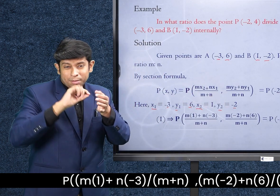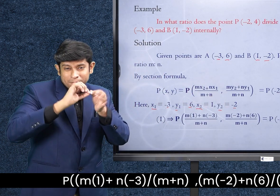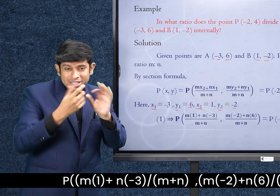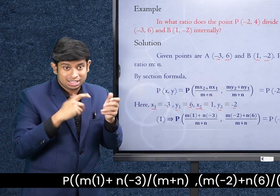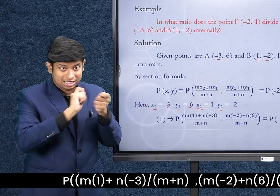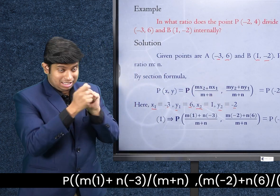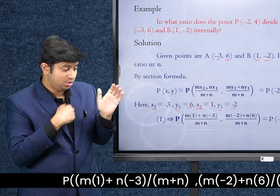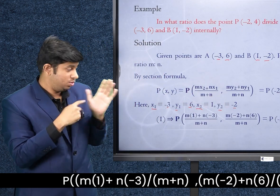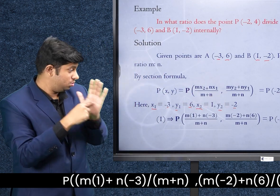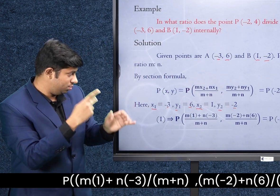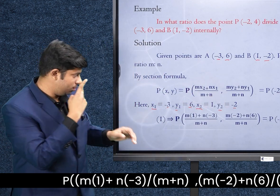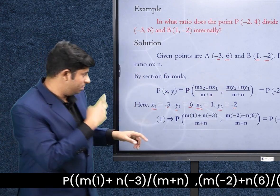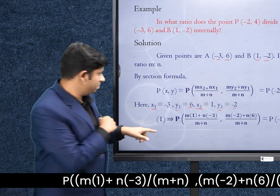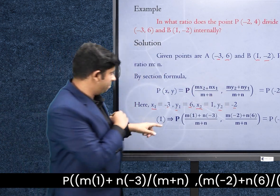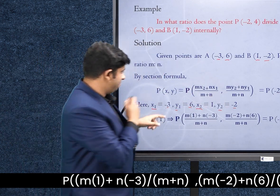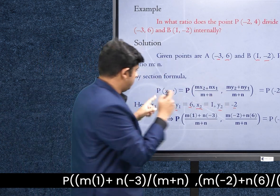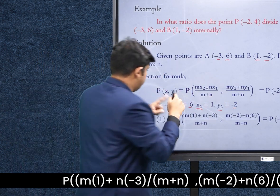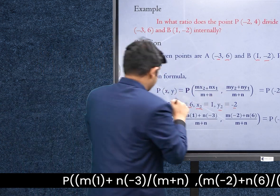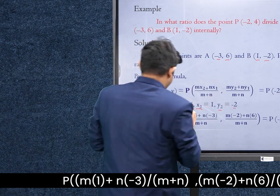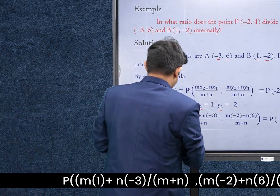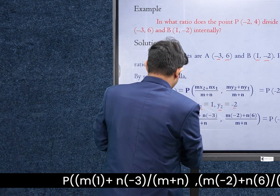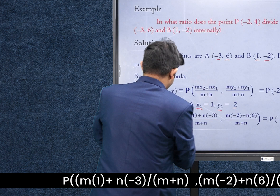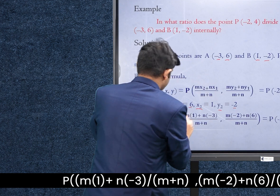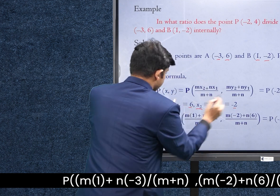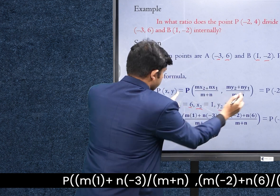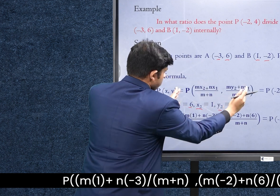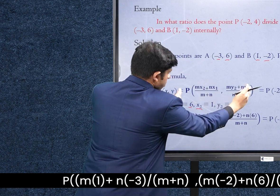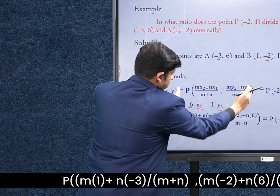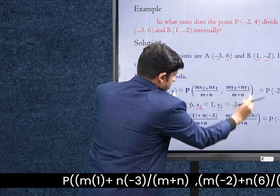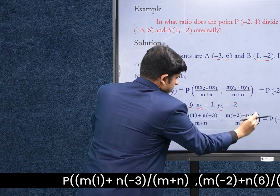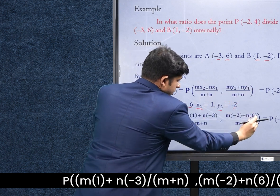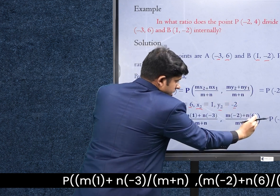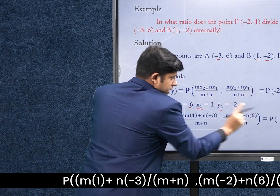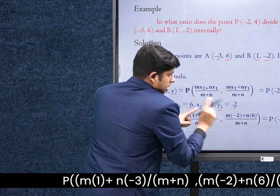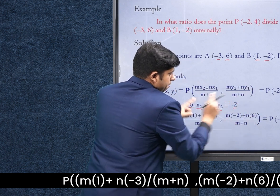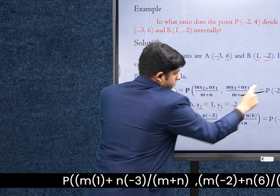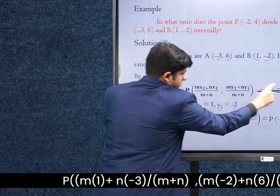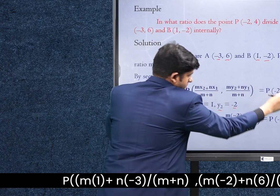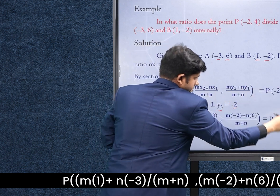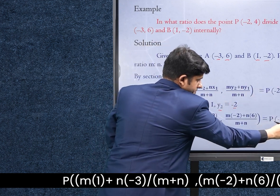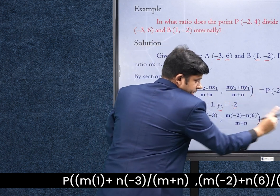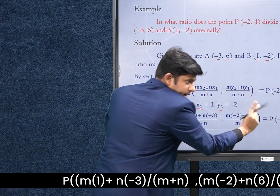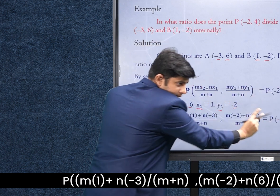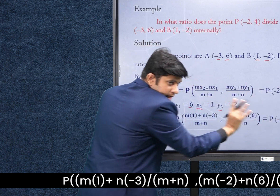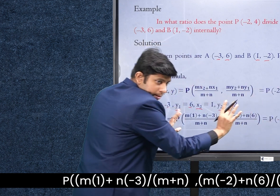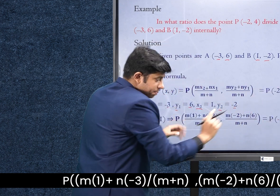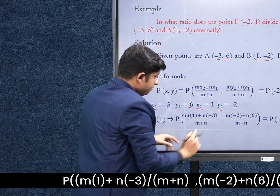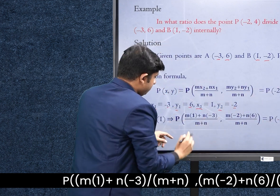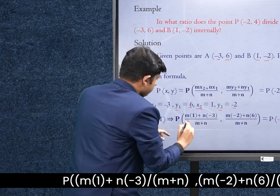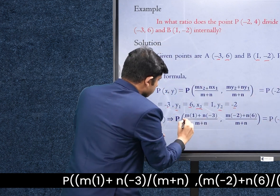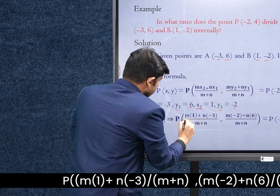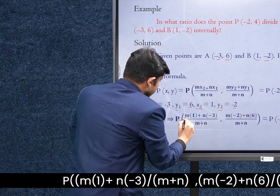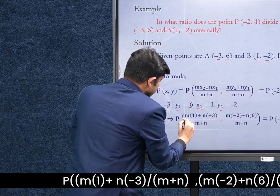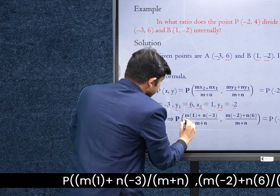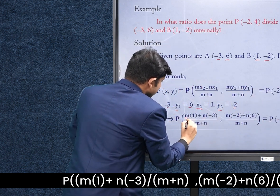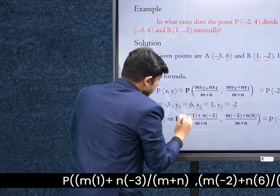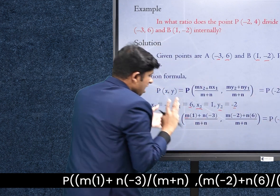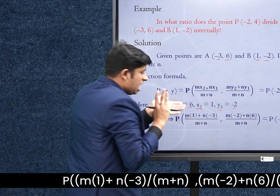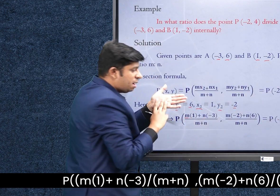P of m of 1 plus n of minus 3 by m plus n comma m of minus 2 plus n